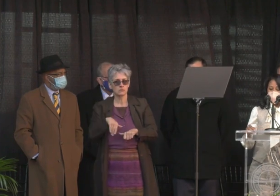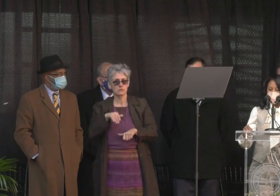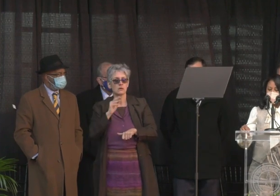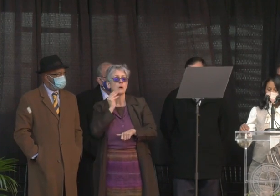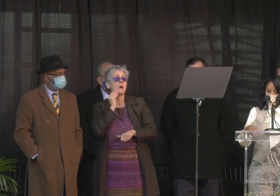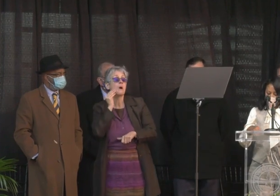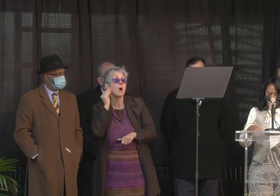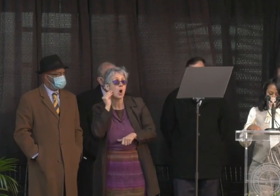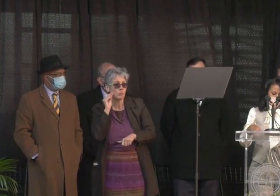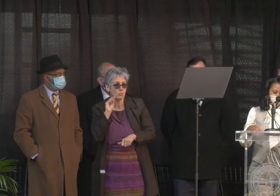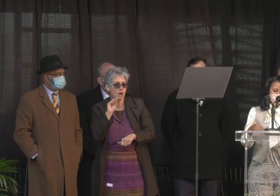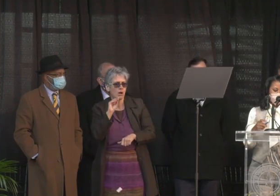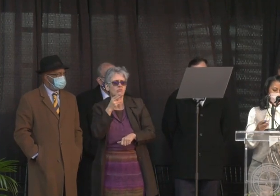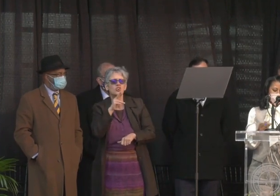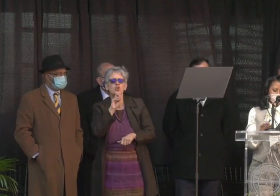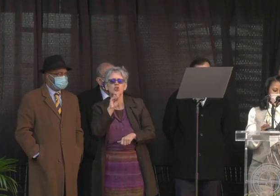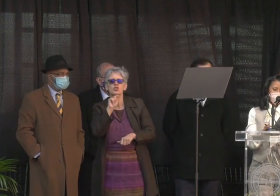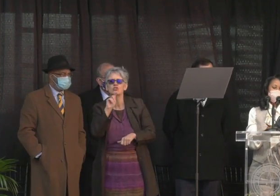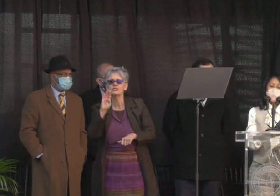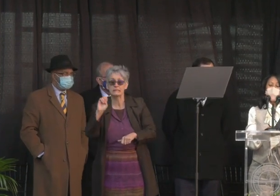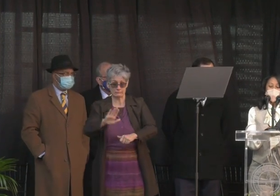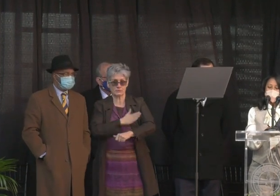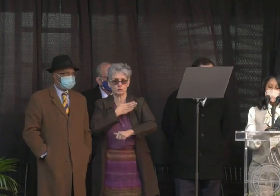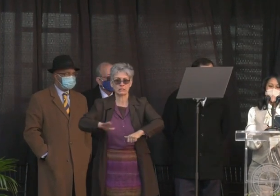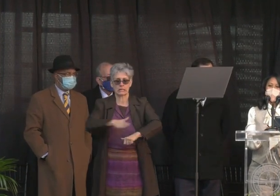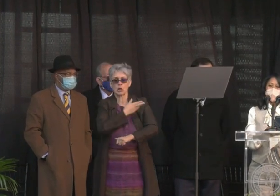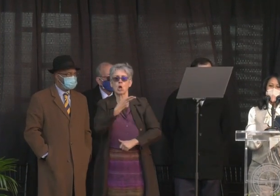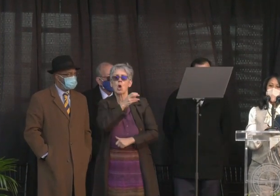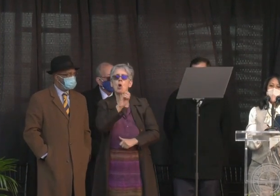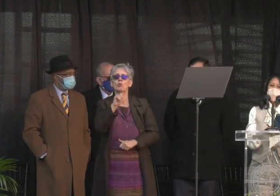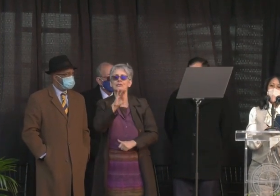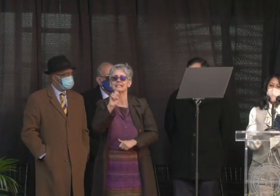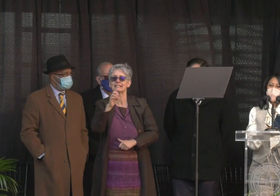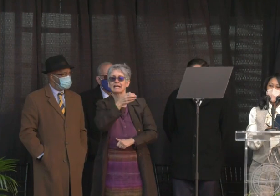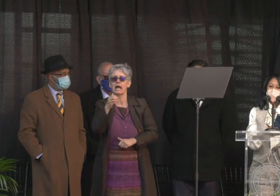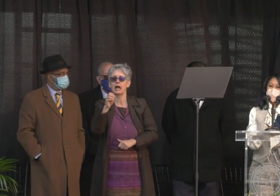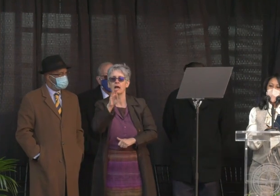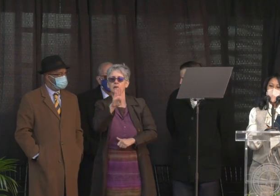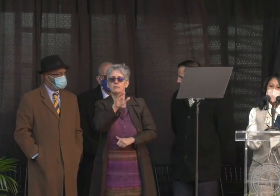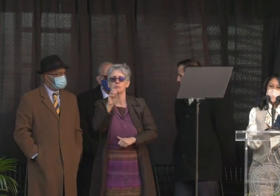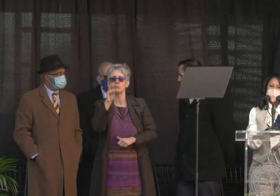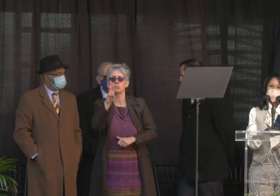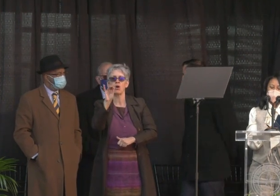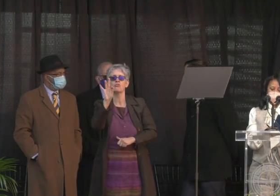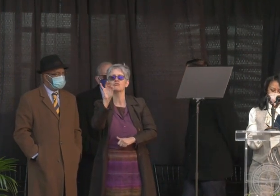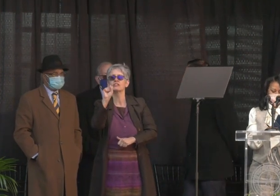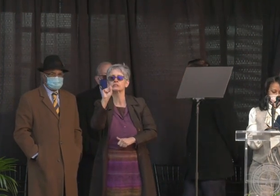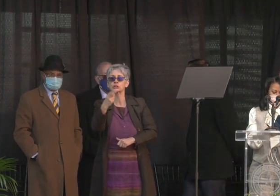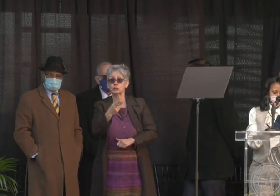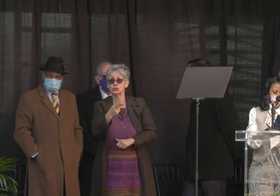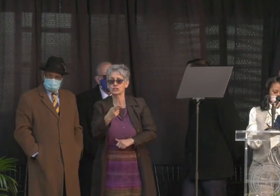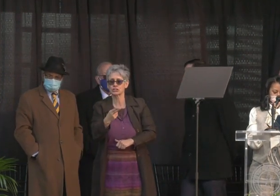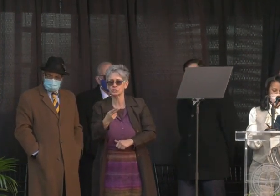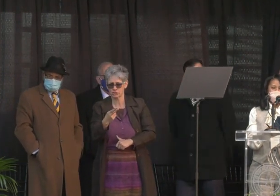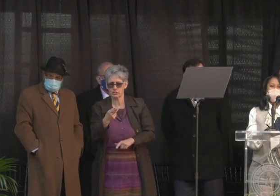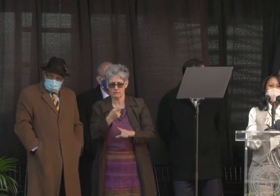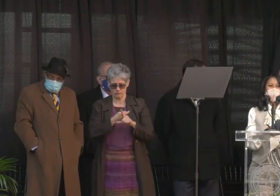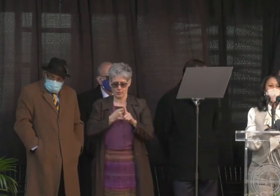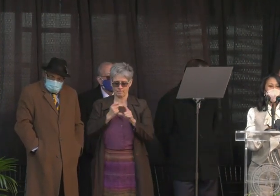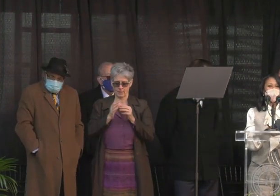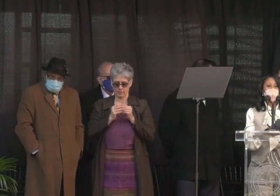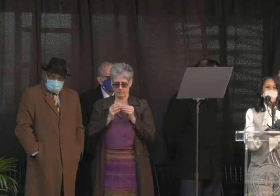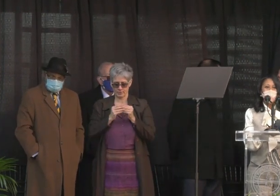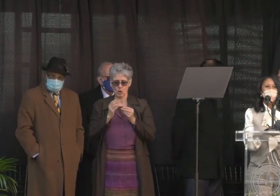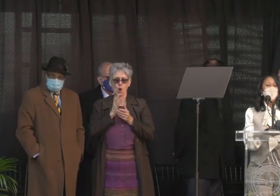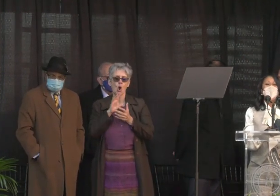Mayor Rickenmann's favorite band and some of his favorite music will play after the benediction, Hold My